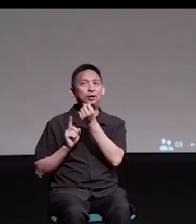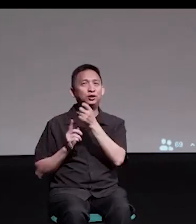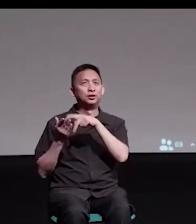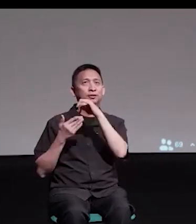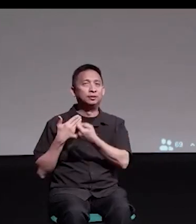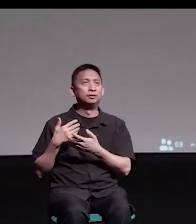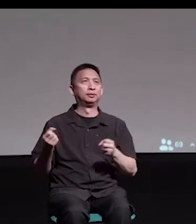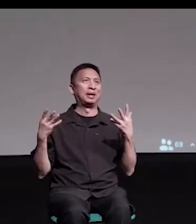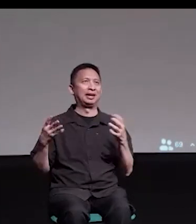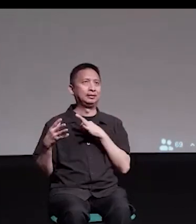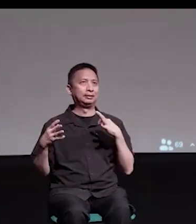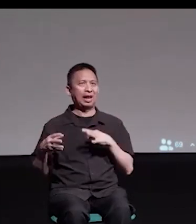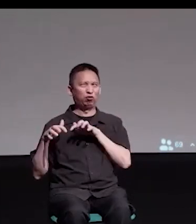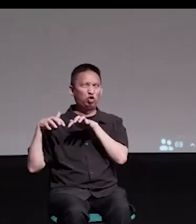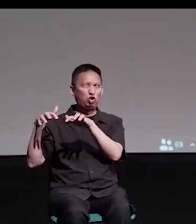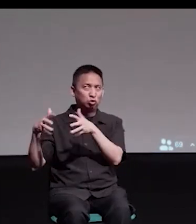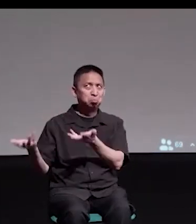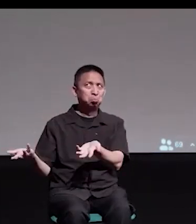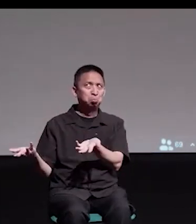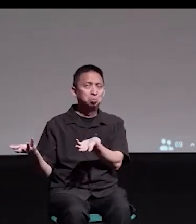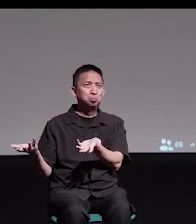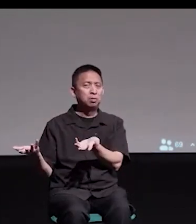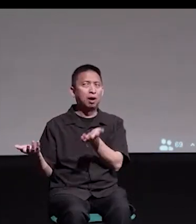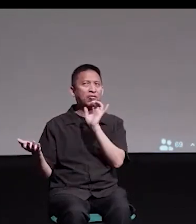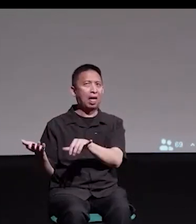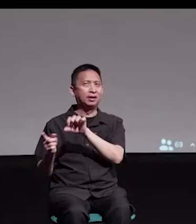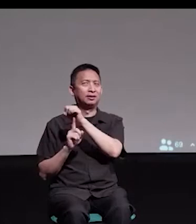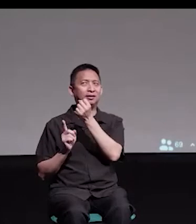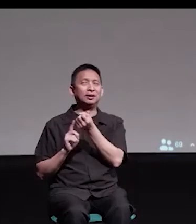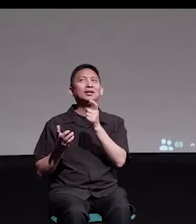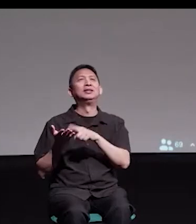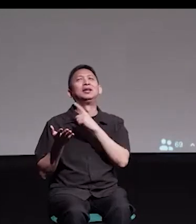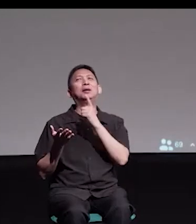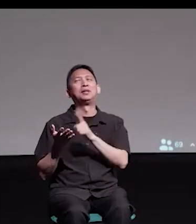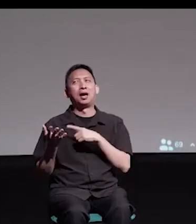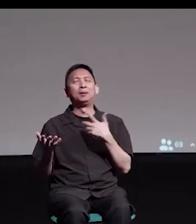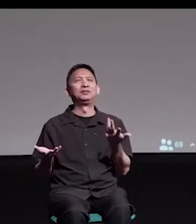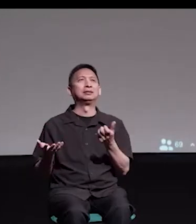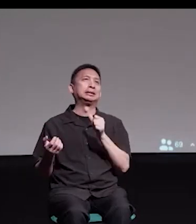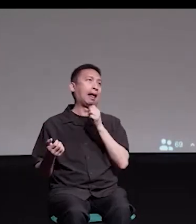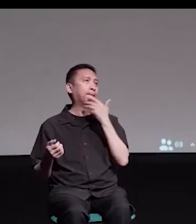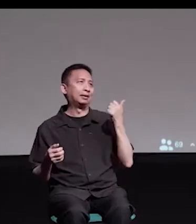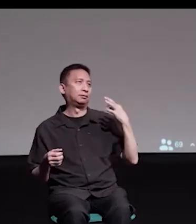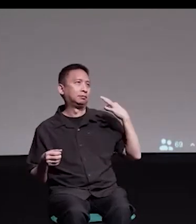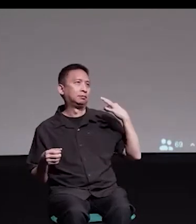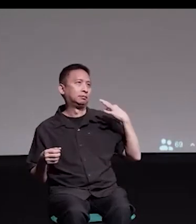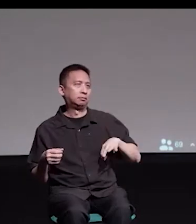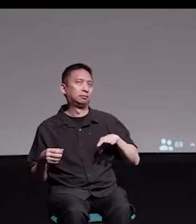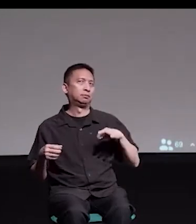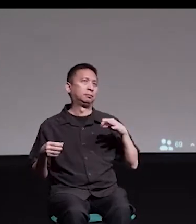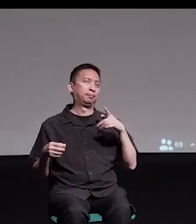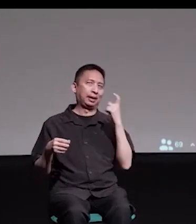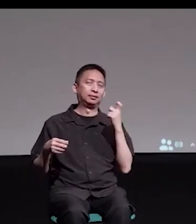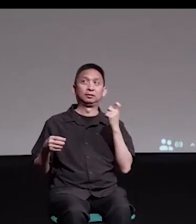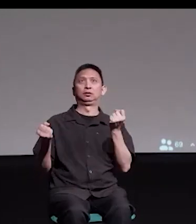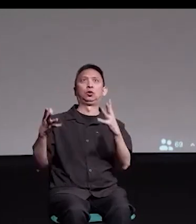staffed situations, sometimes like there's a point of diminishing returns in a way where like there's so many people involved,